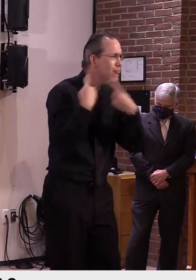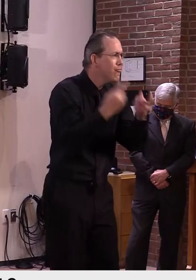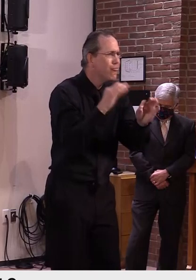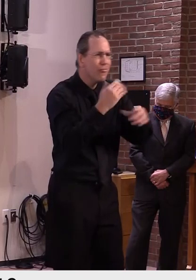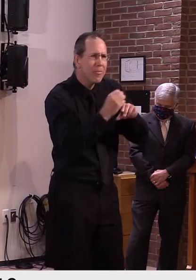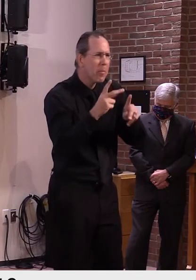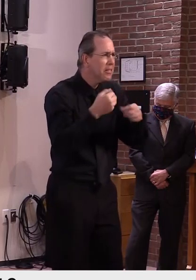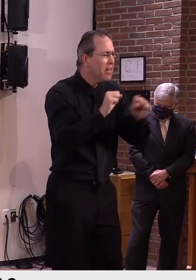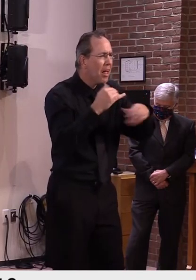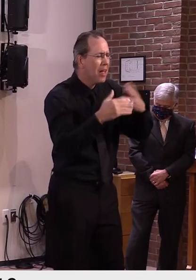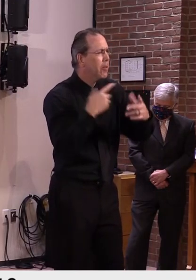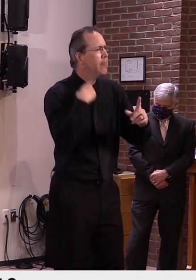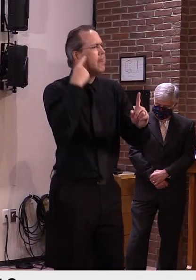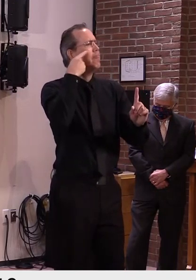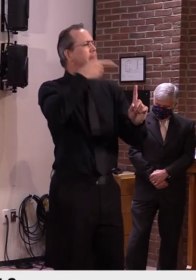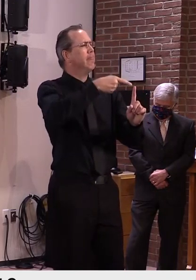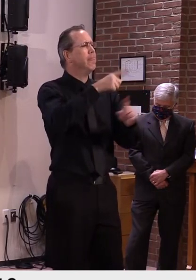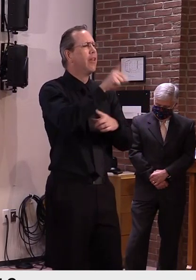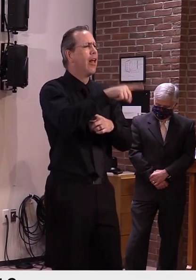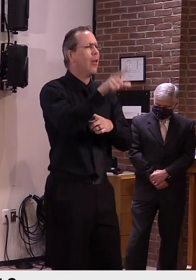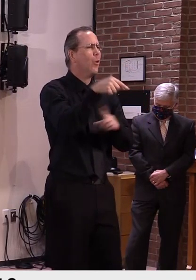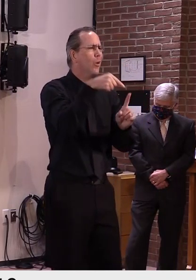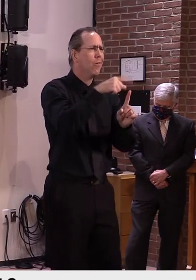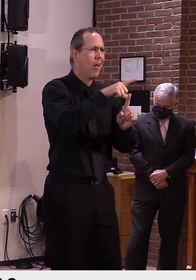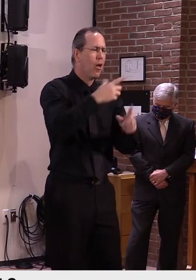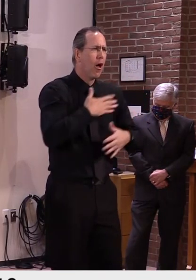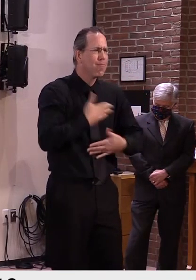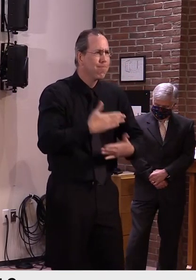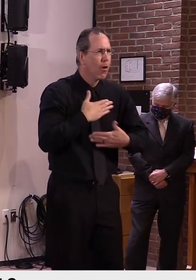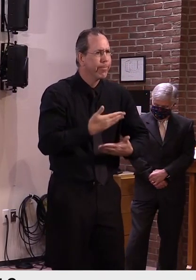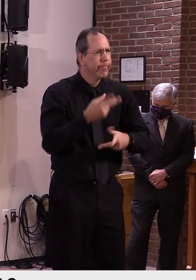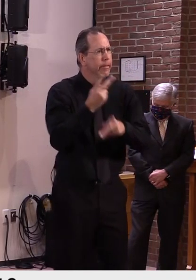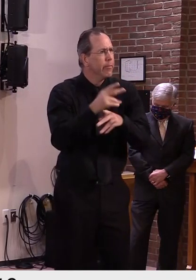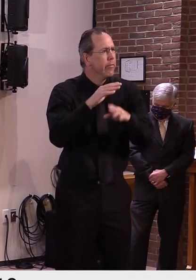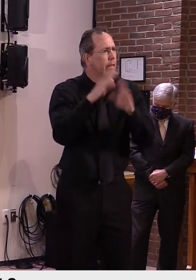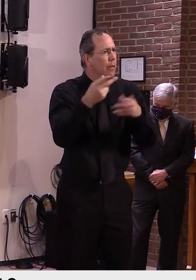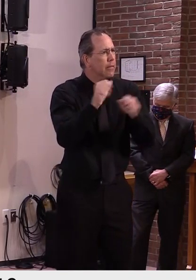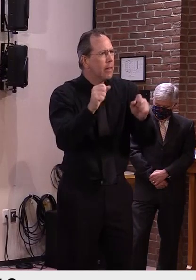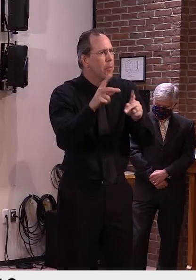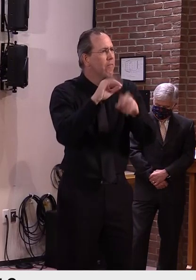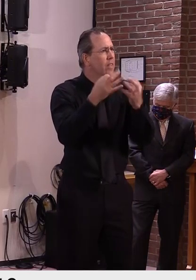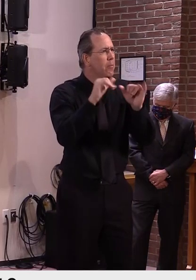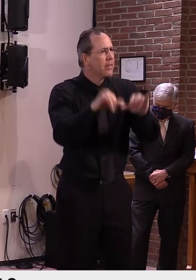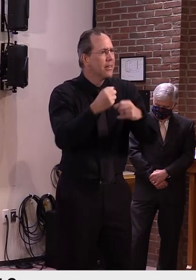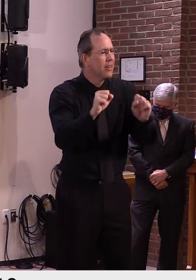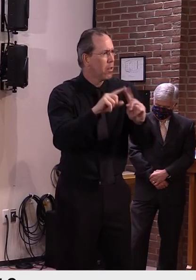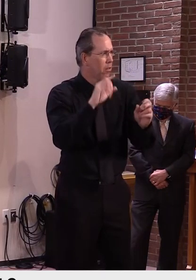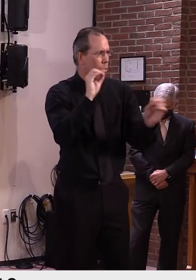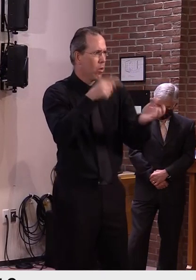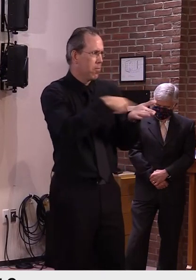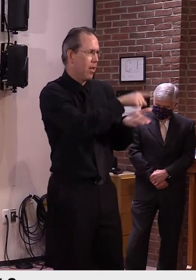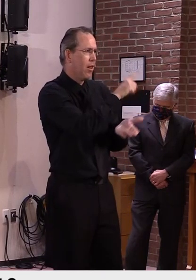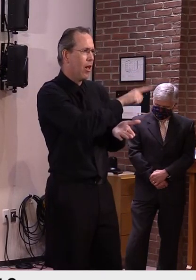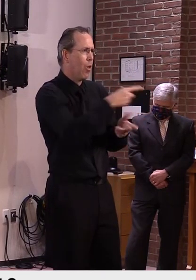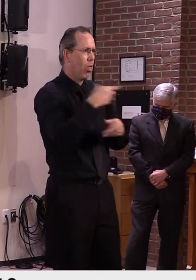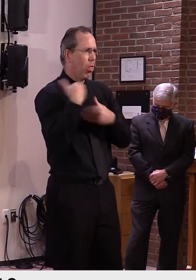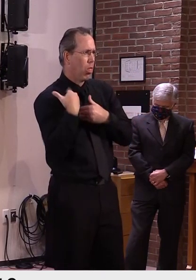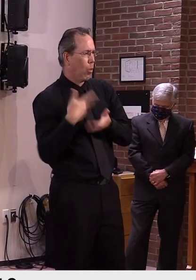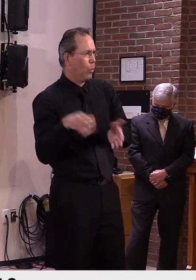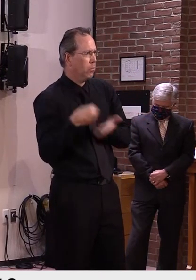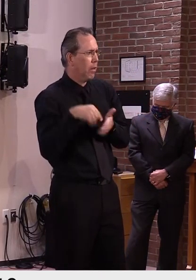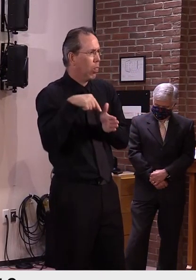they need help paying their taxes, paying bills, paying their employees, paying contractors, to make sure that there's actually heat, lights, and the